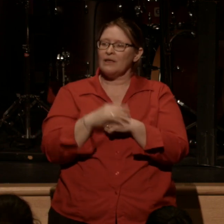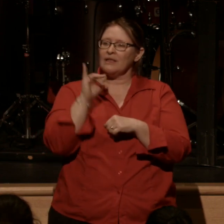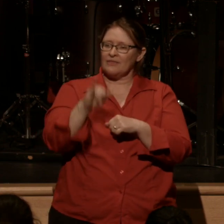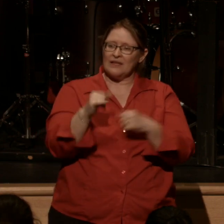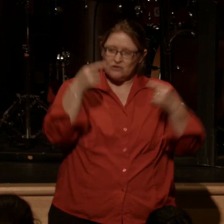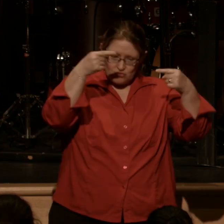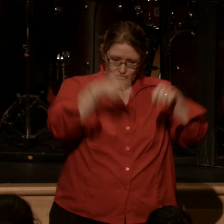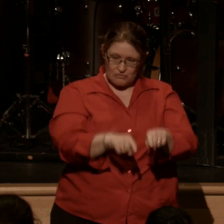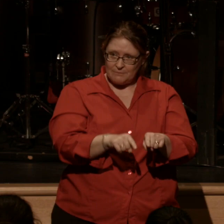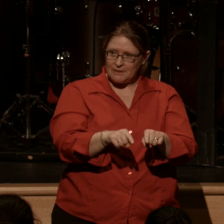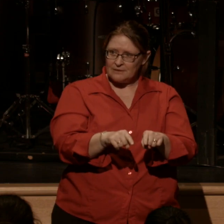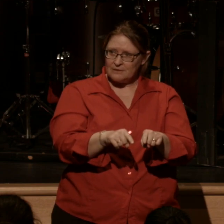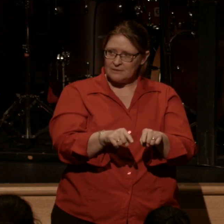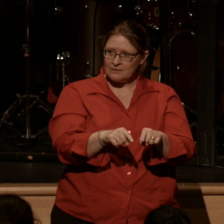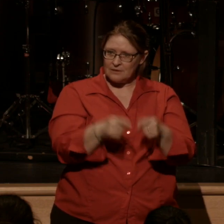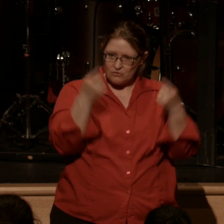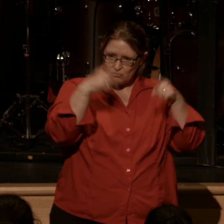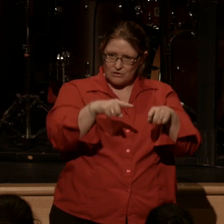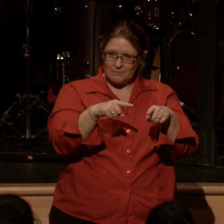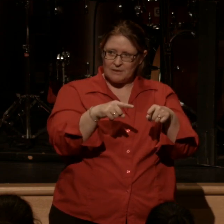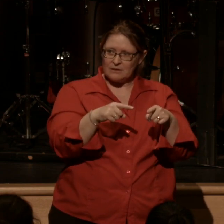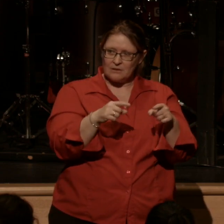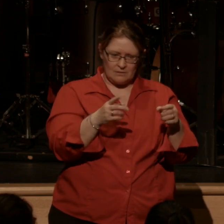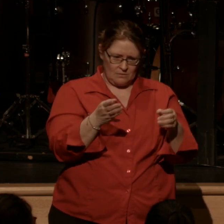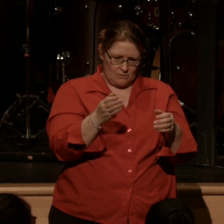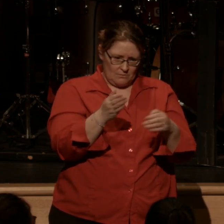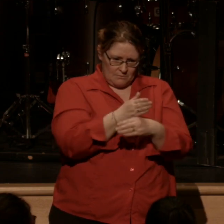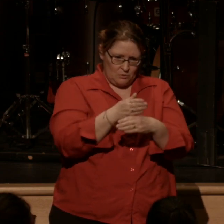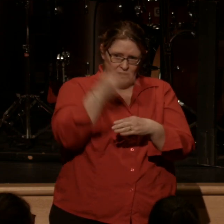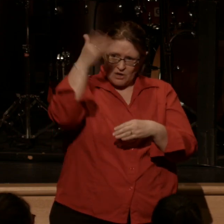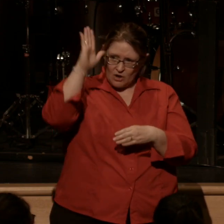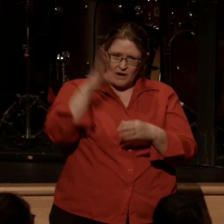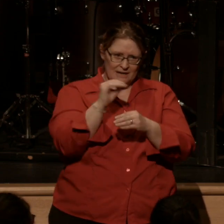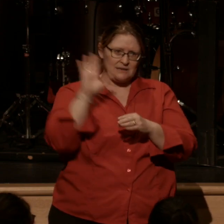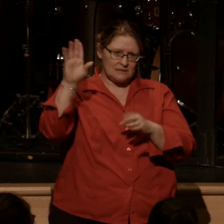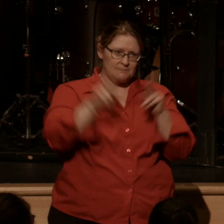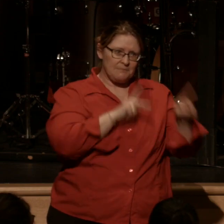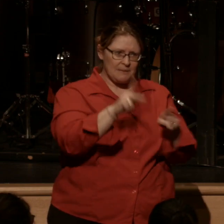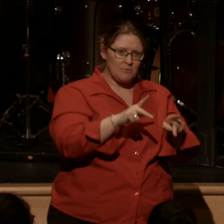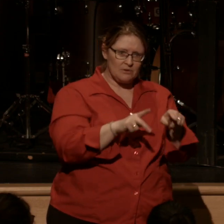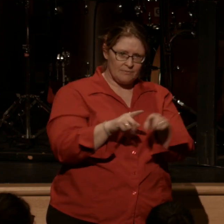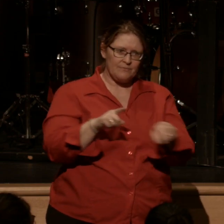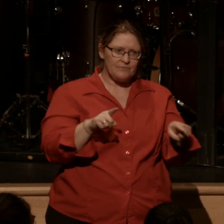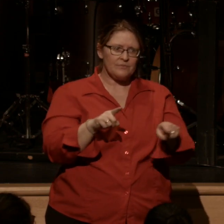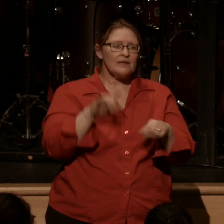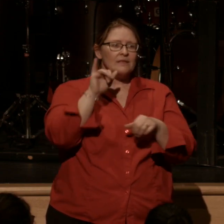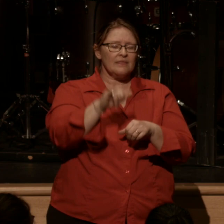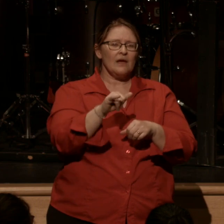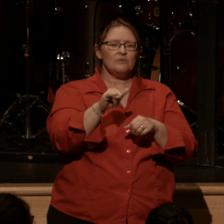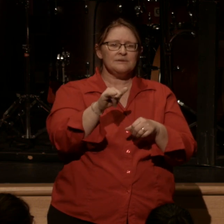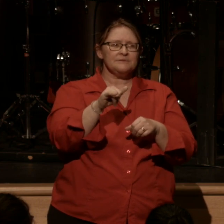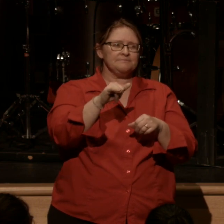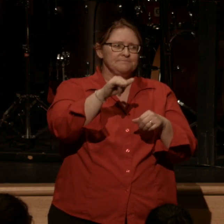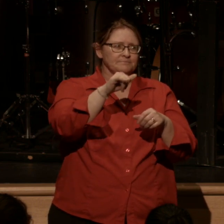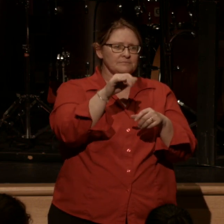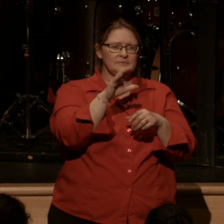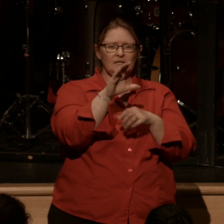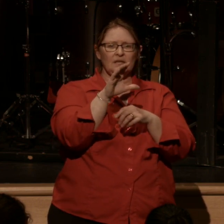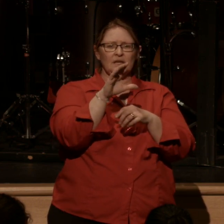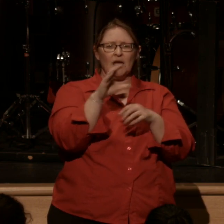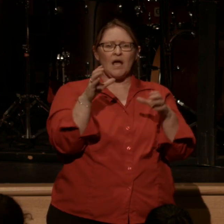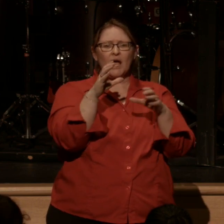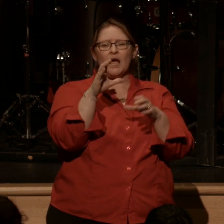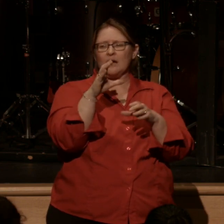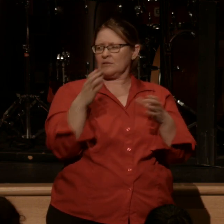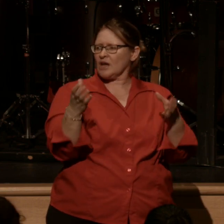contractual agreement. It was a binding agreement between God and often his people. It was a covenant that never was